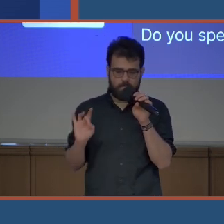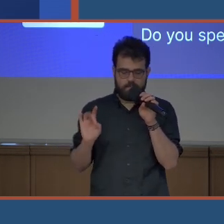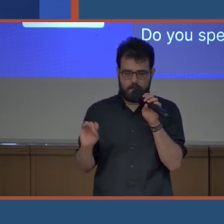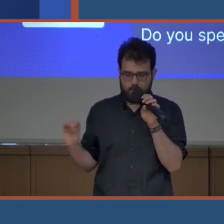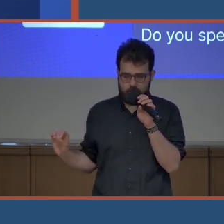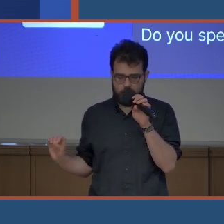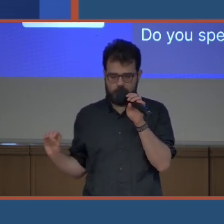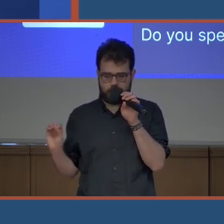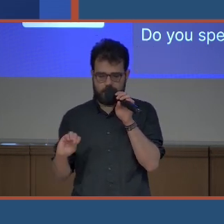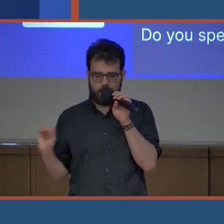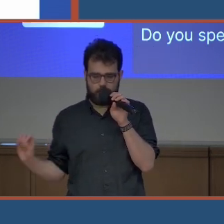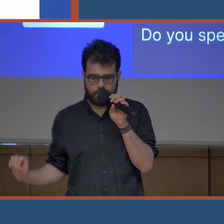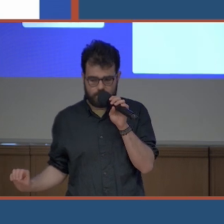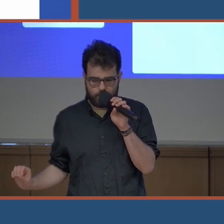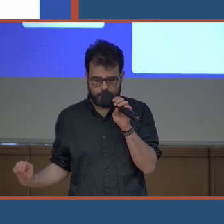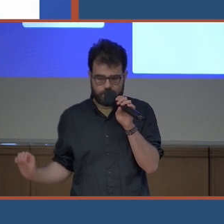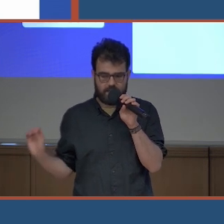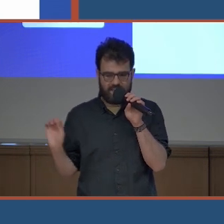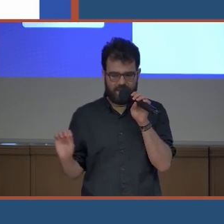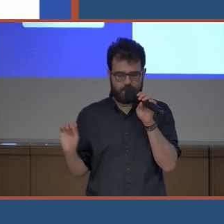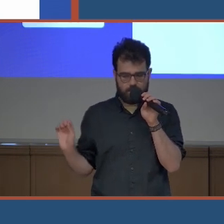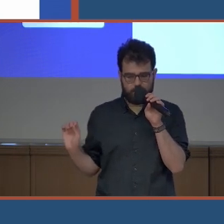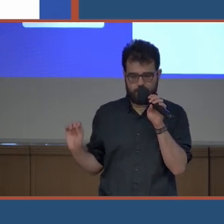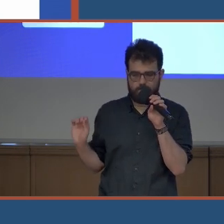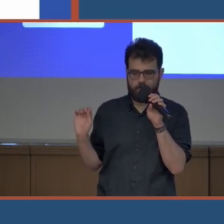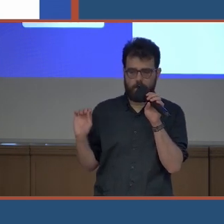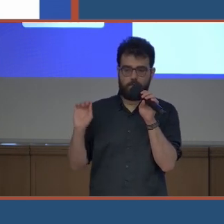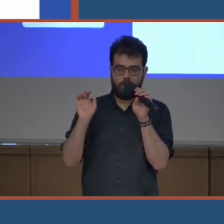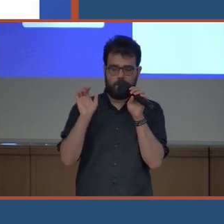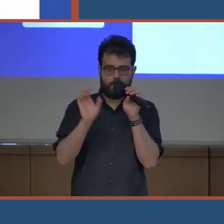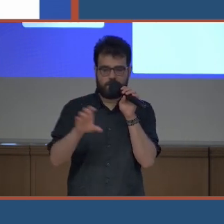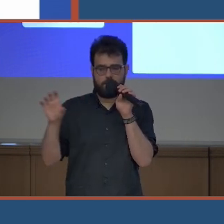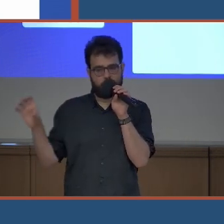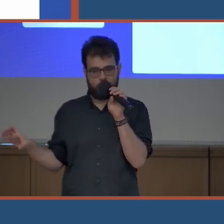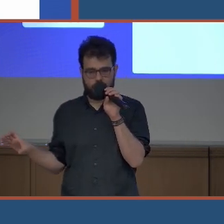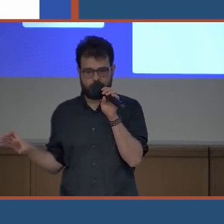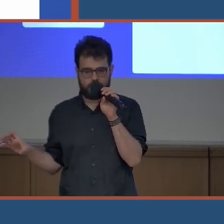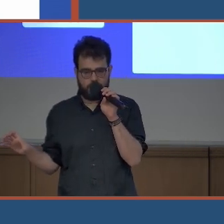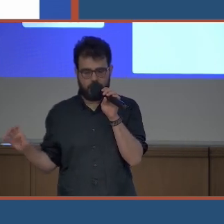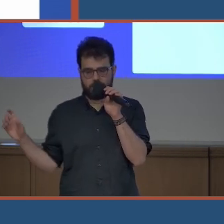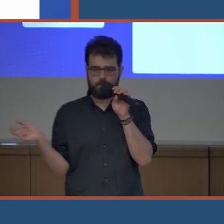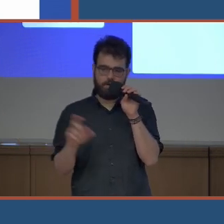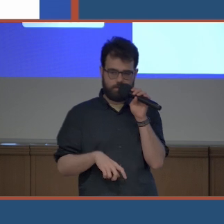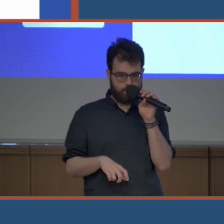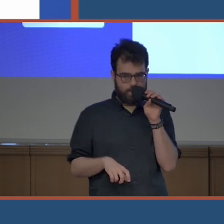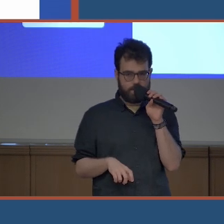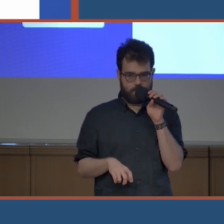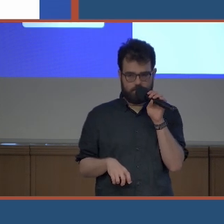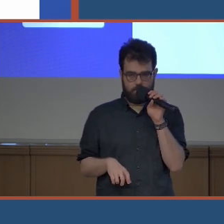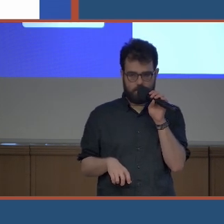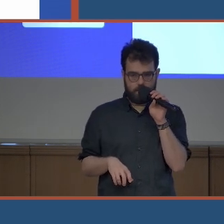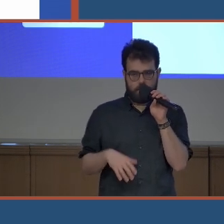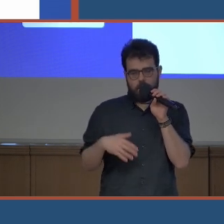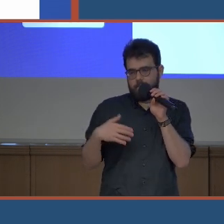have that many sign language interpreters that can interpret from PJM to Polish as from Polish to